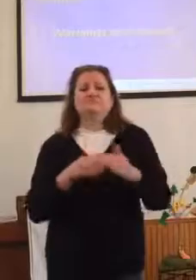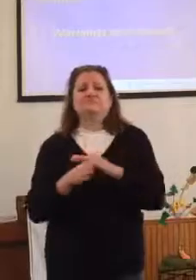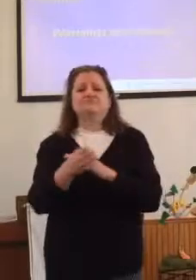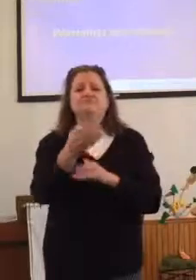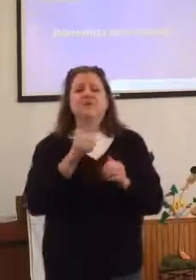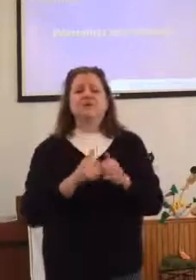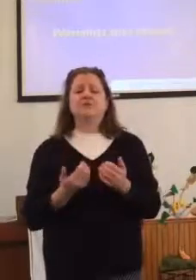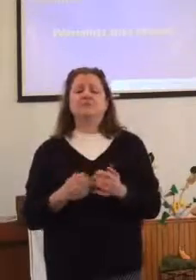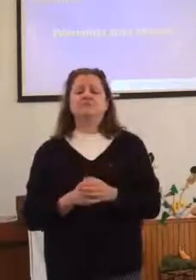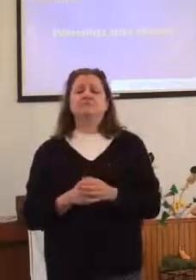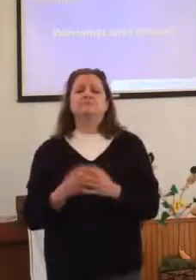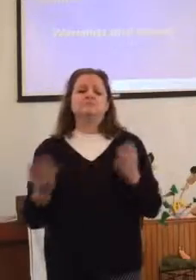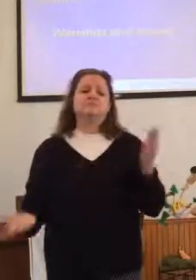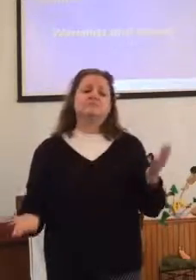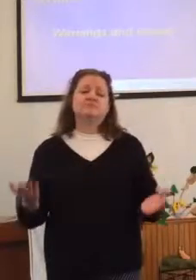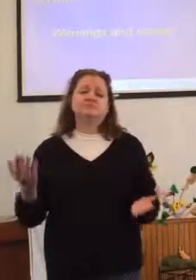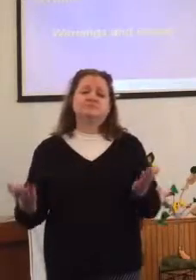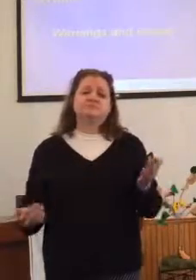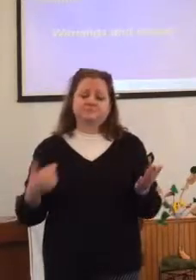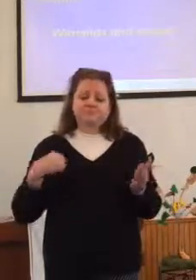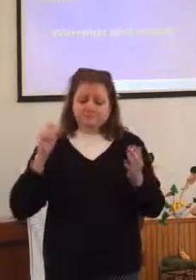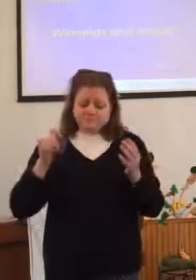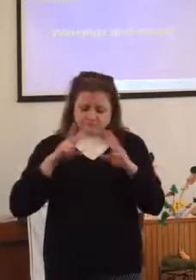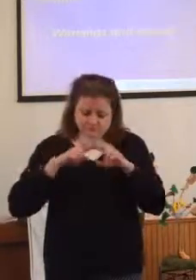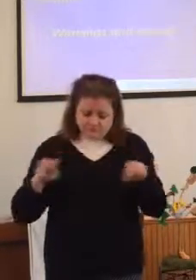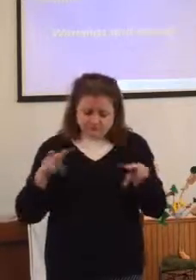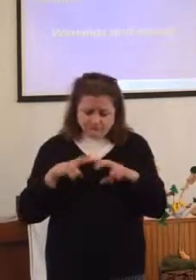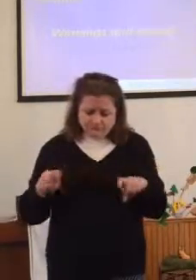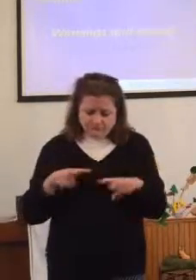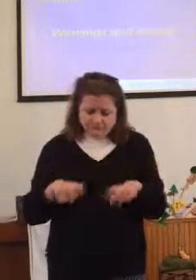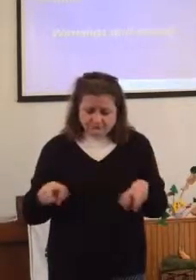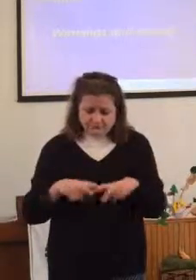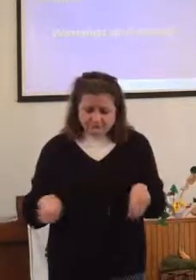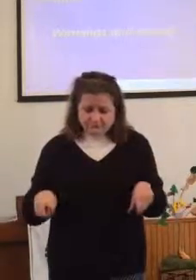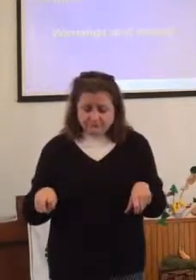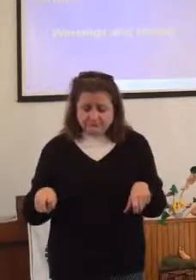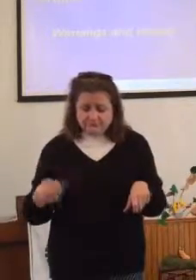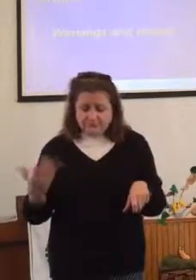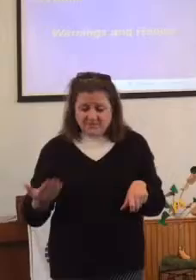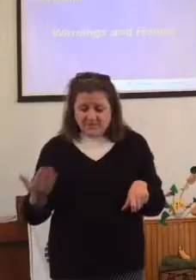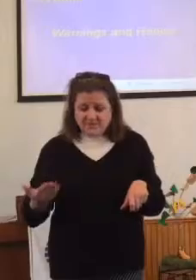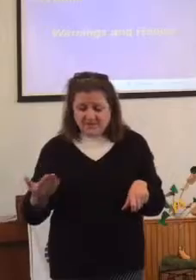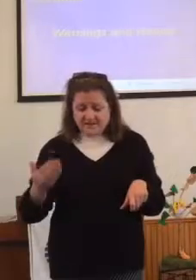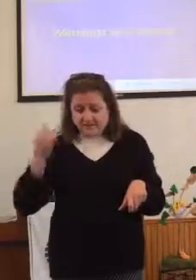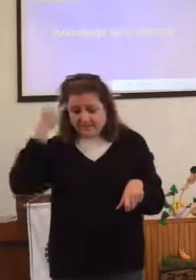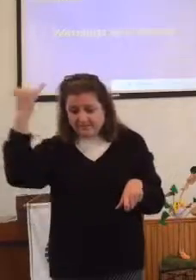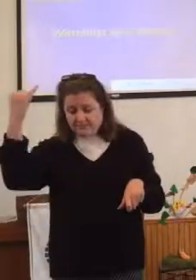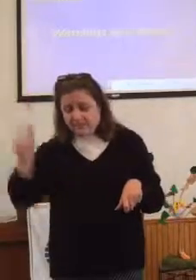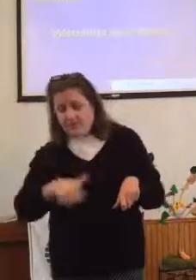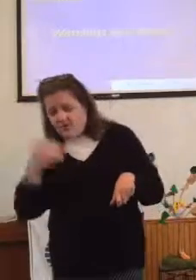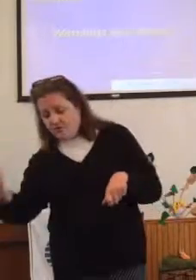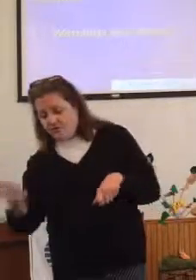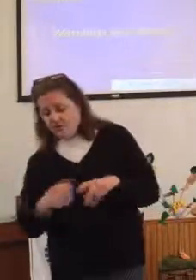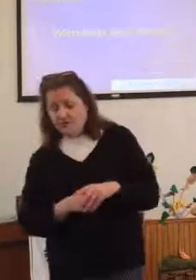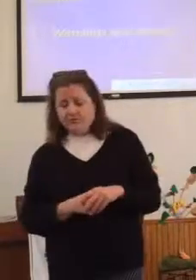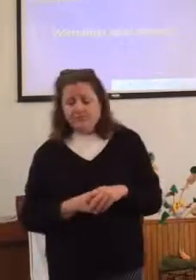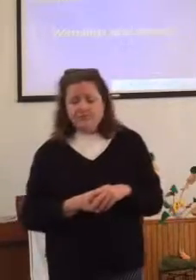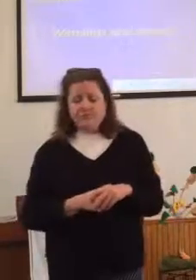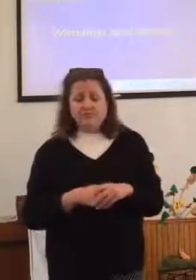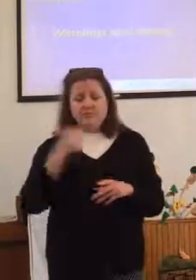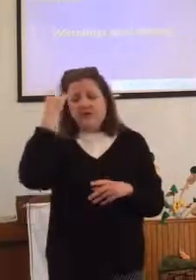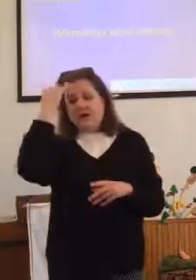Maybe we need to find out if there is another way, if there's another